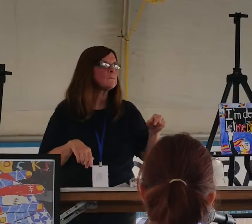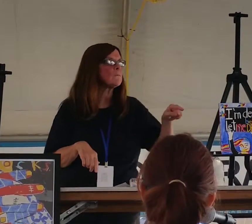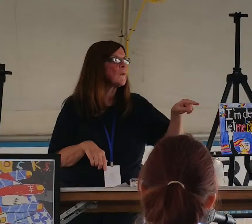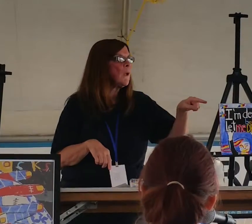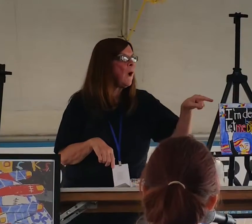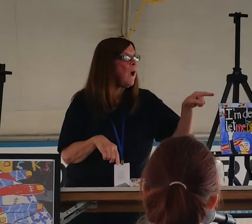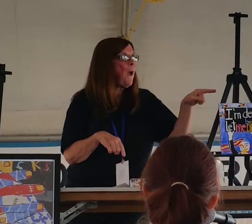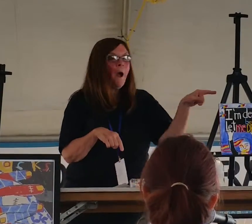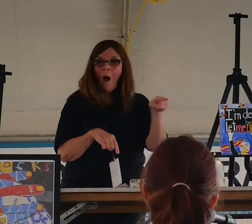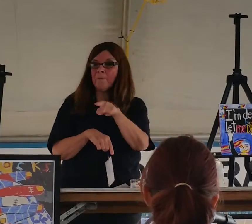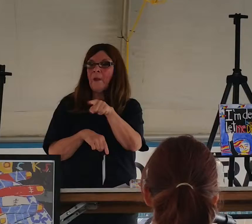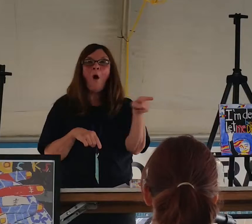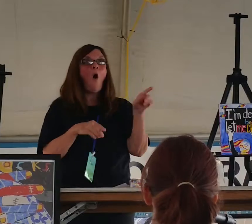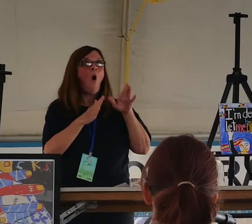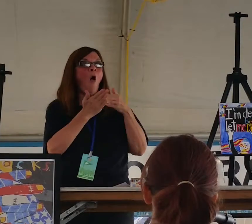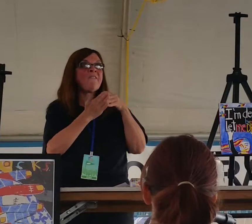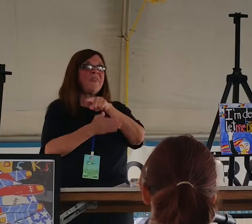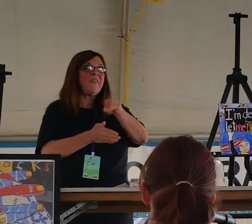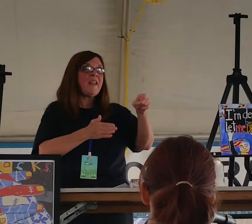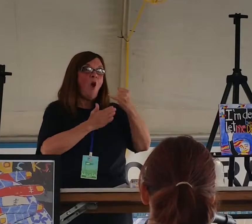affirmation category.